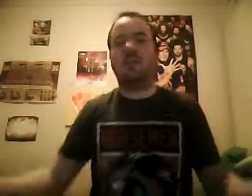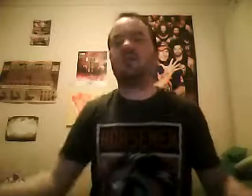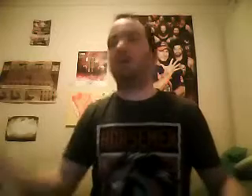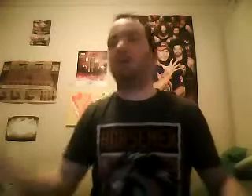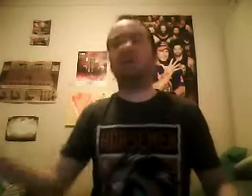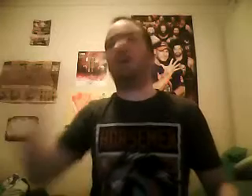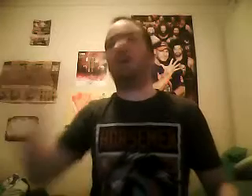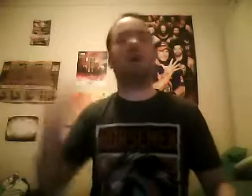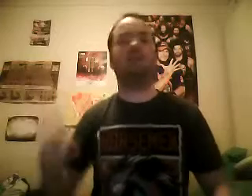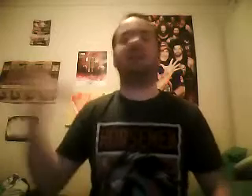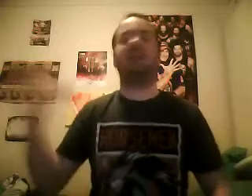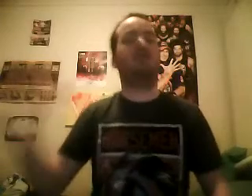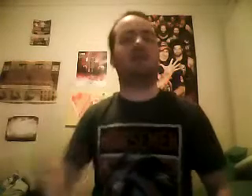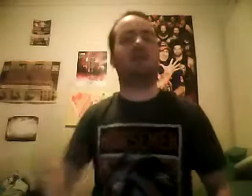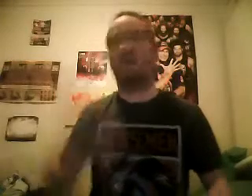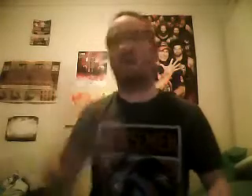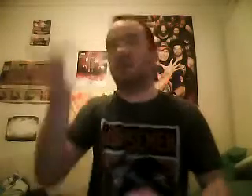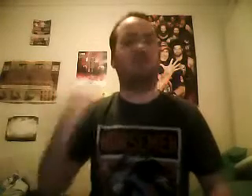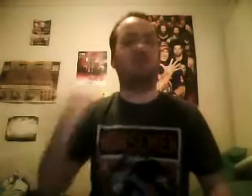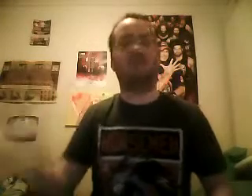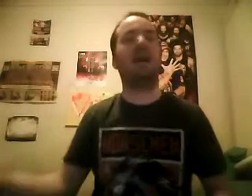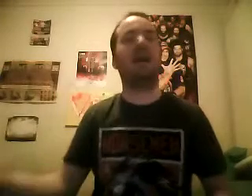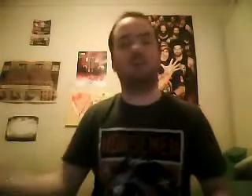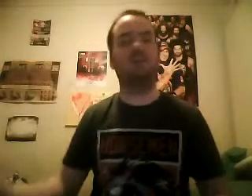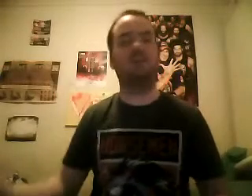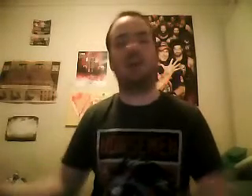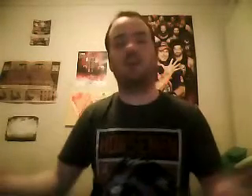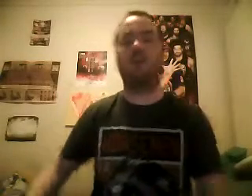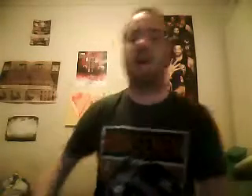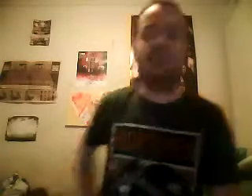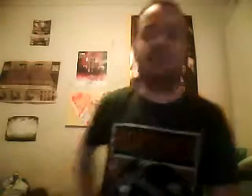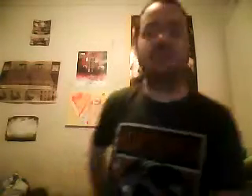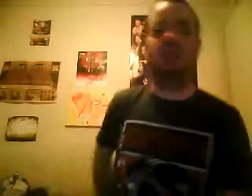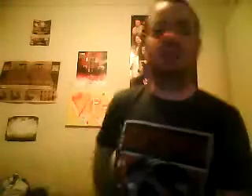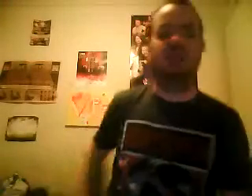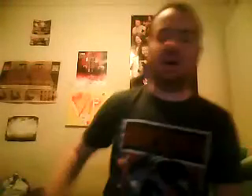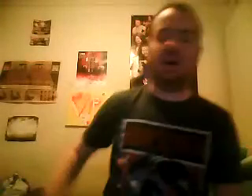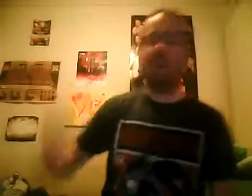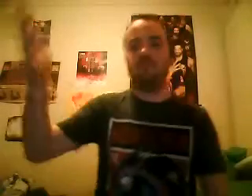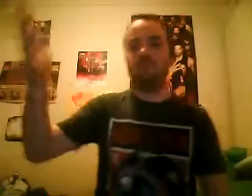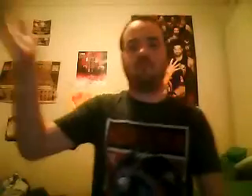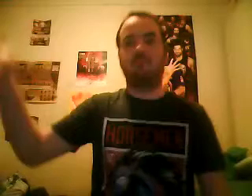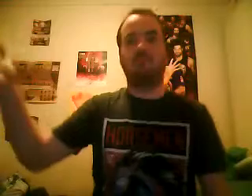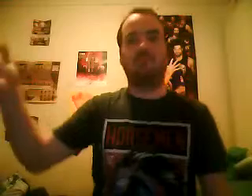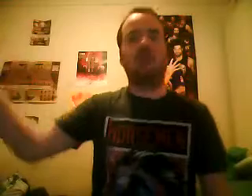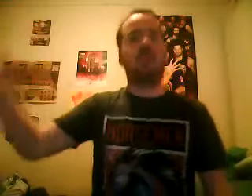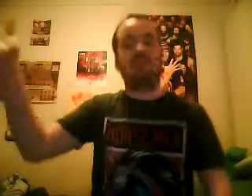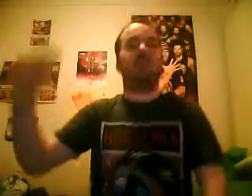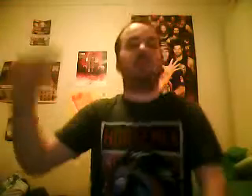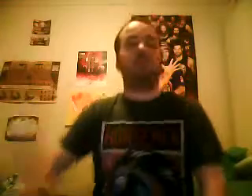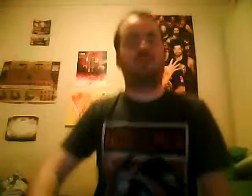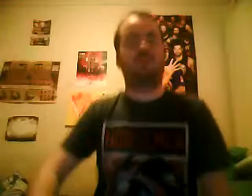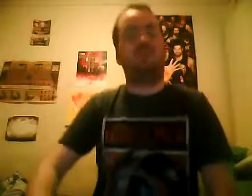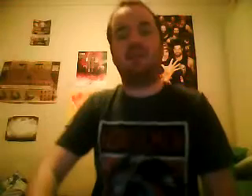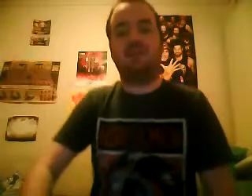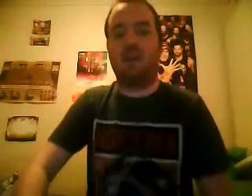what I literally heard, why he's not allowed to go there, because of his tattoos. I don't know why, but apparently tattoos is